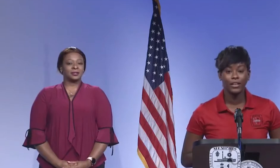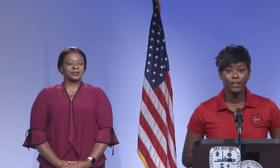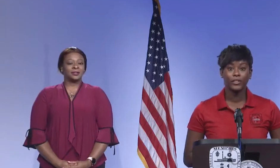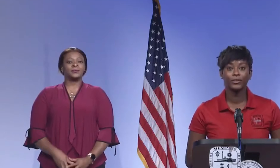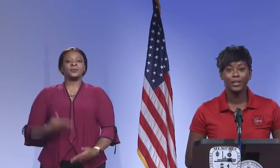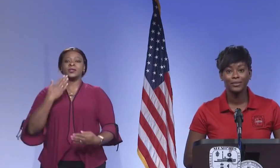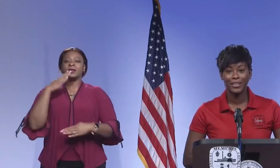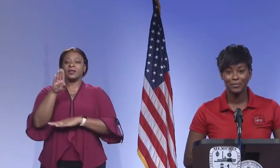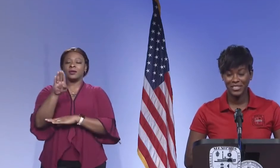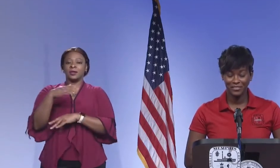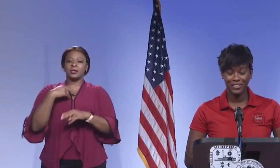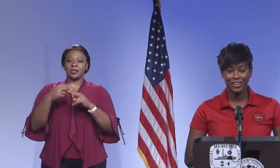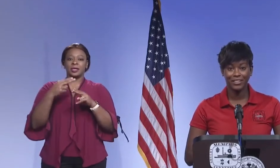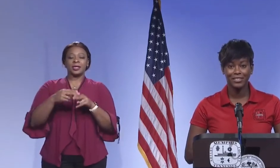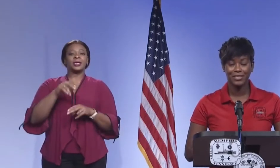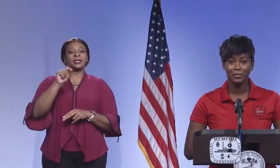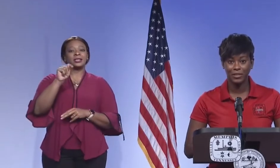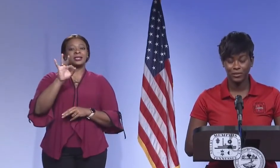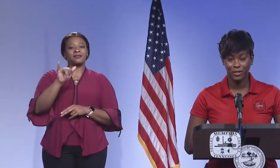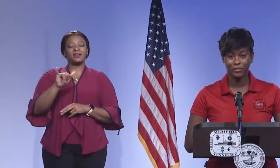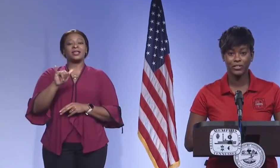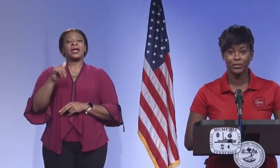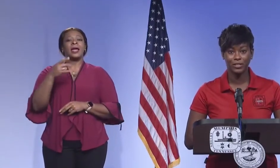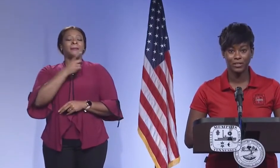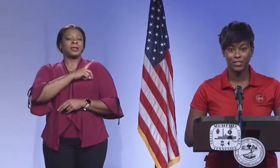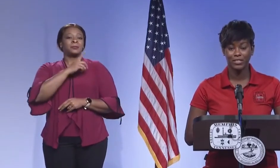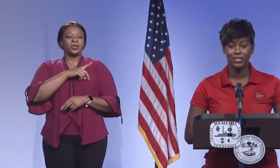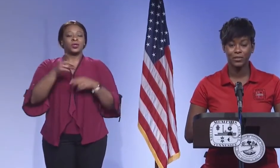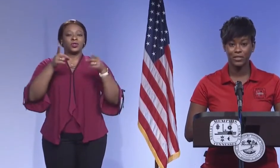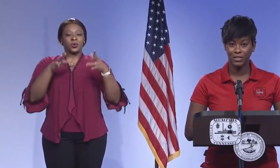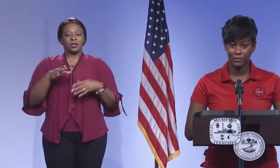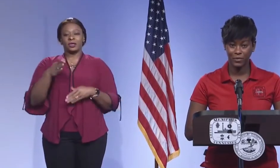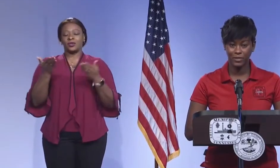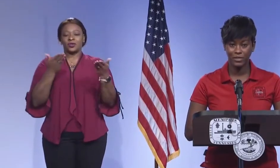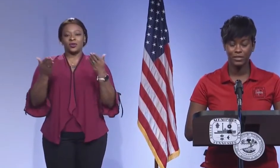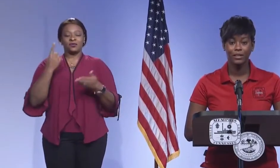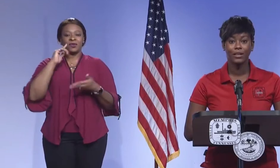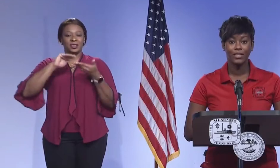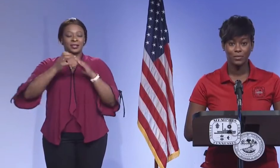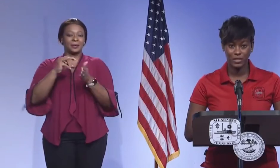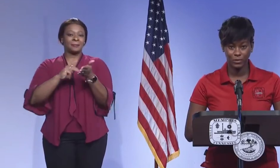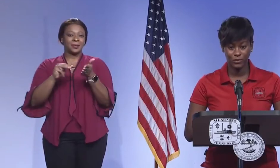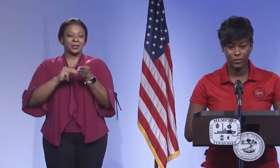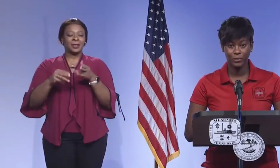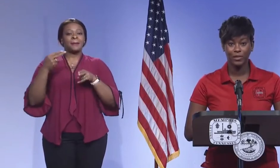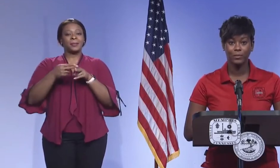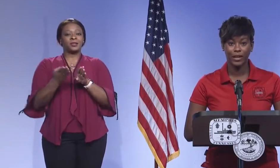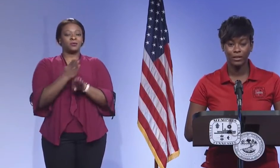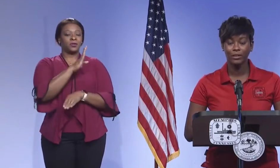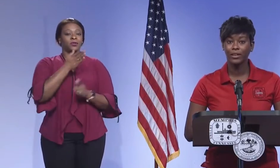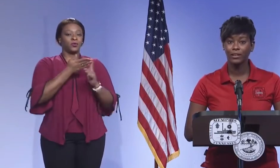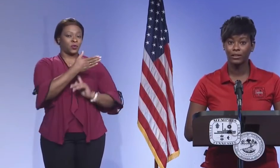Good afternoon. My name is Tiffany Collins, Deputy Director of General Services for the City of Memphis. As mentioned before by the